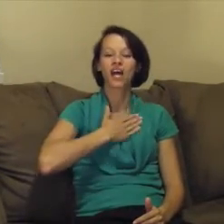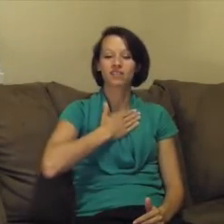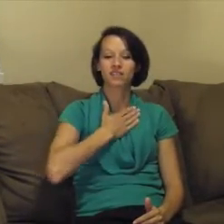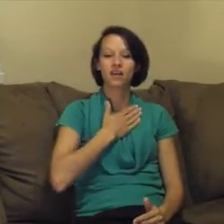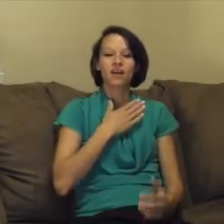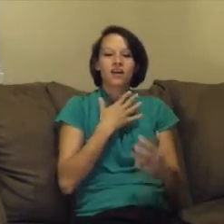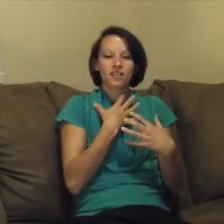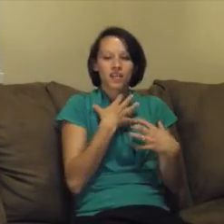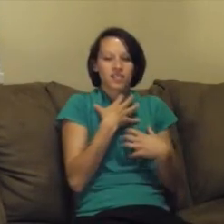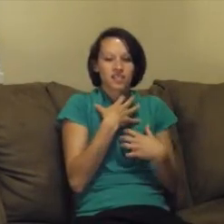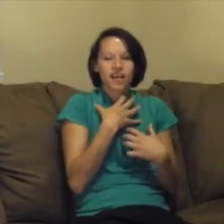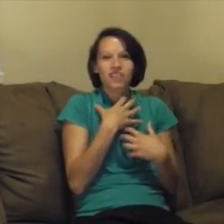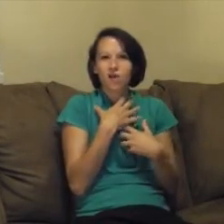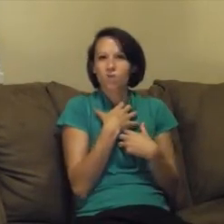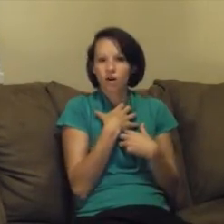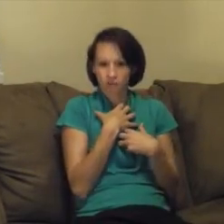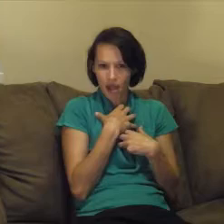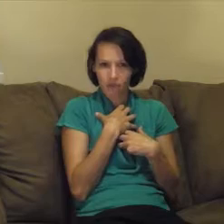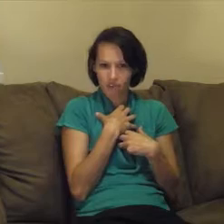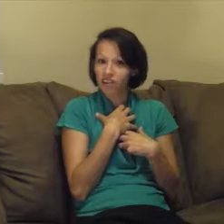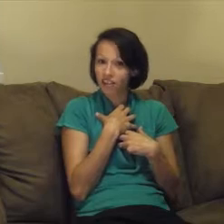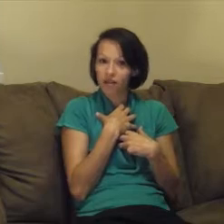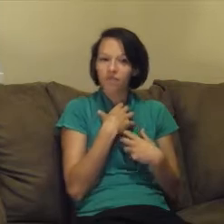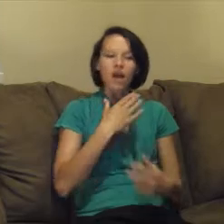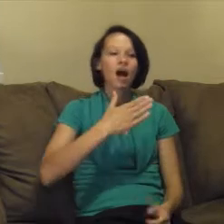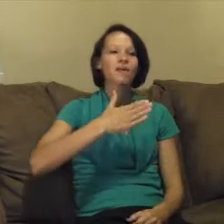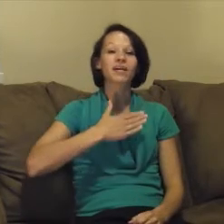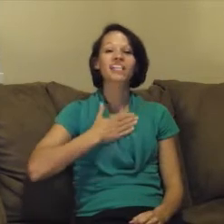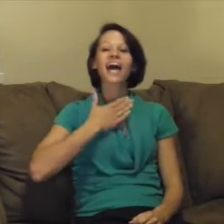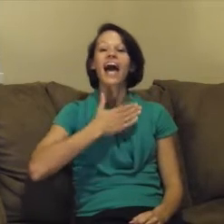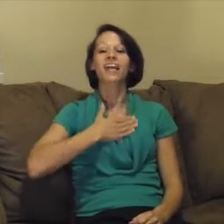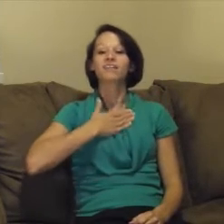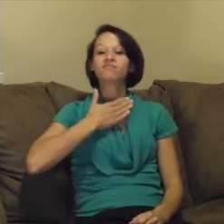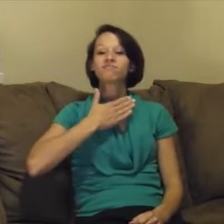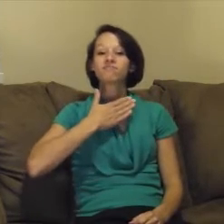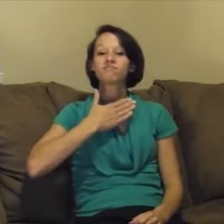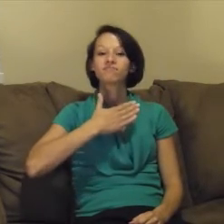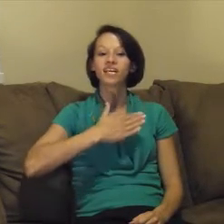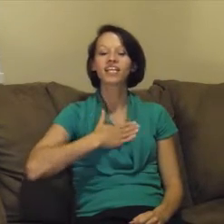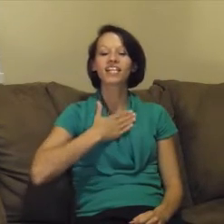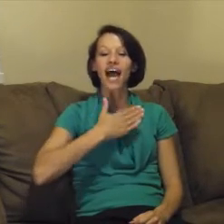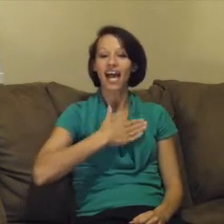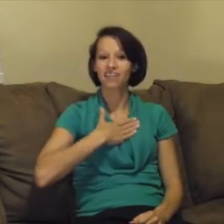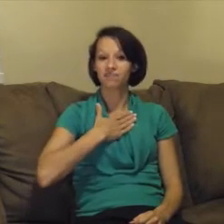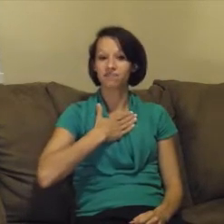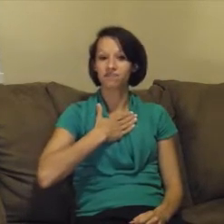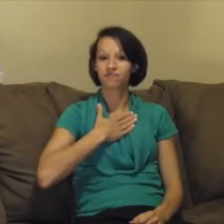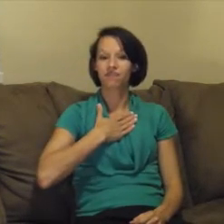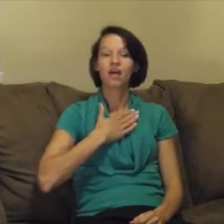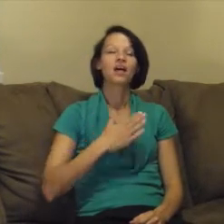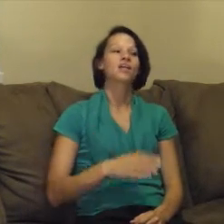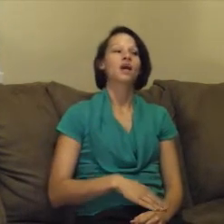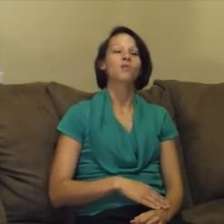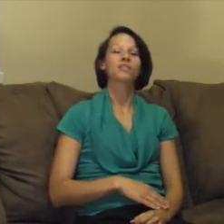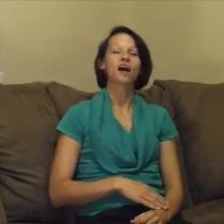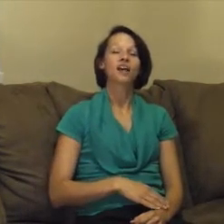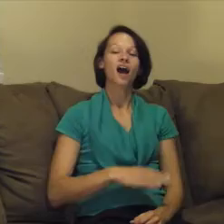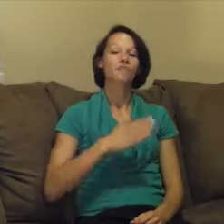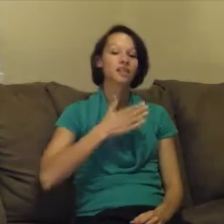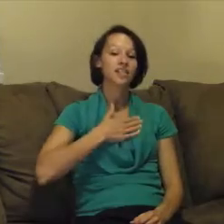chest. It's like that warm, happy feeling. I'm glad. Glad. Now we sign, I'm